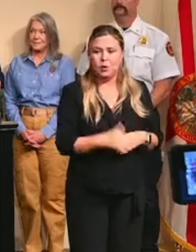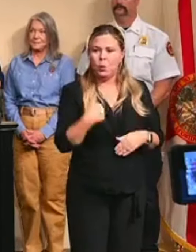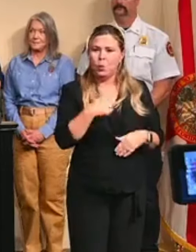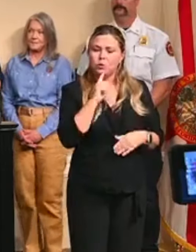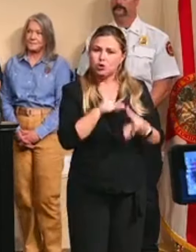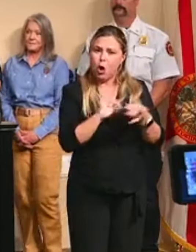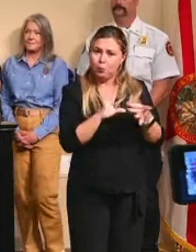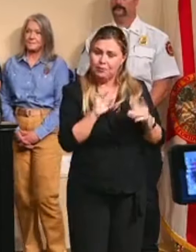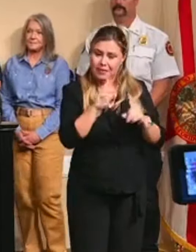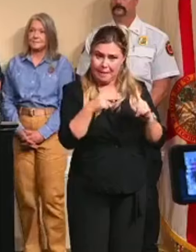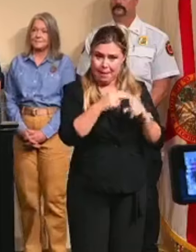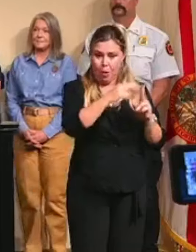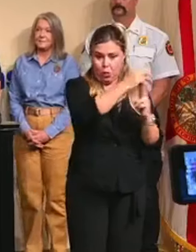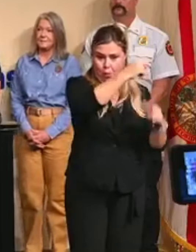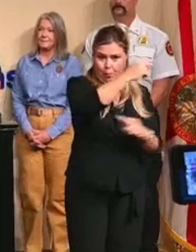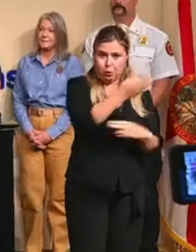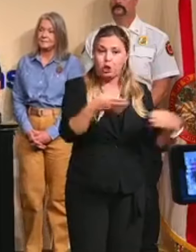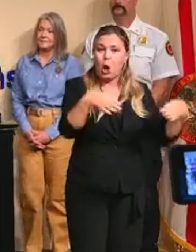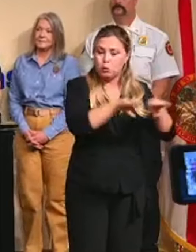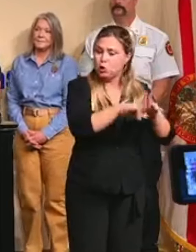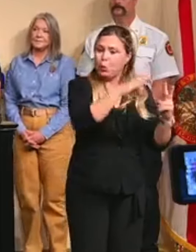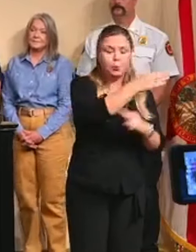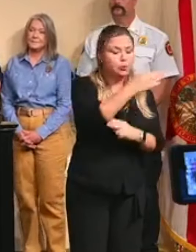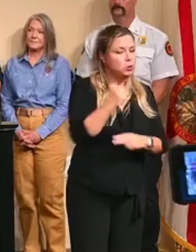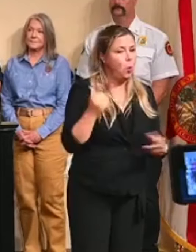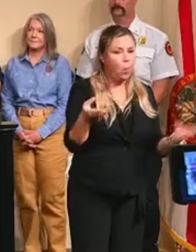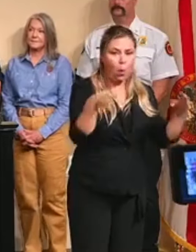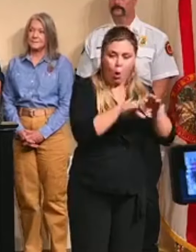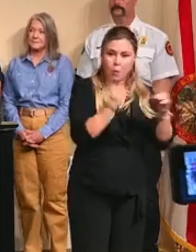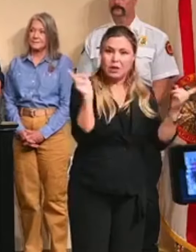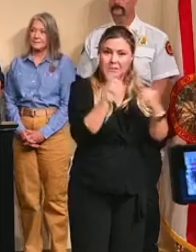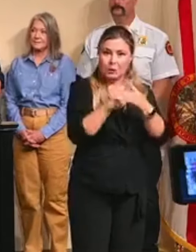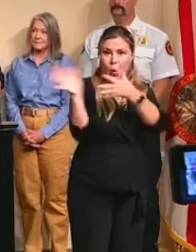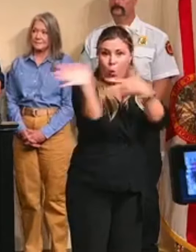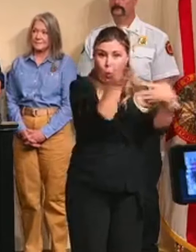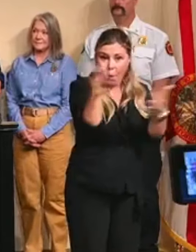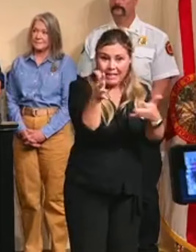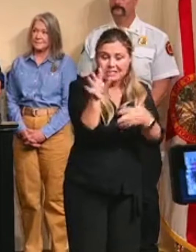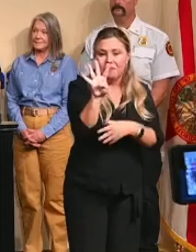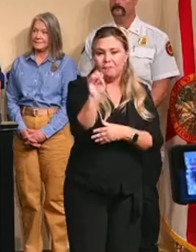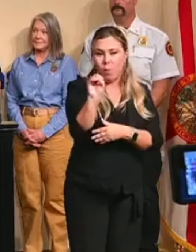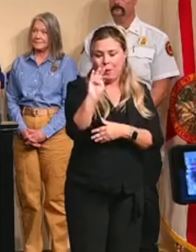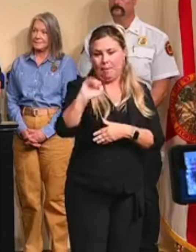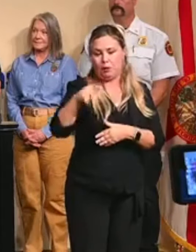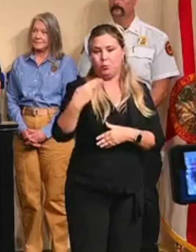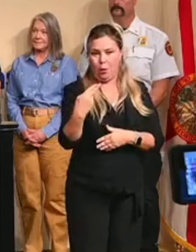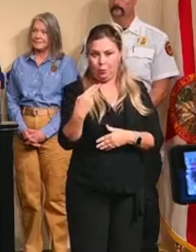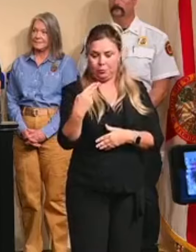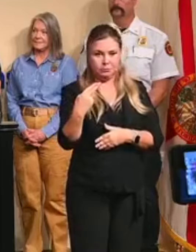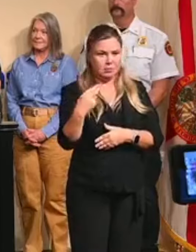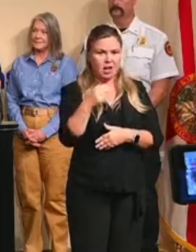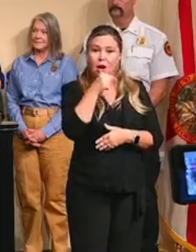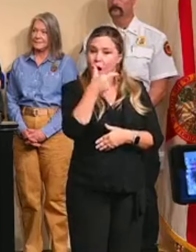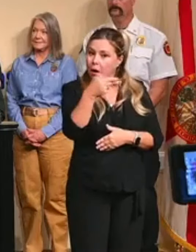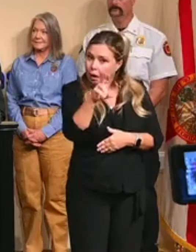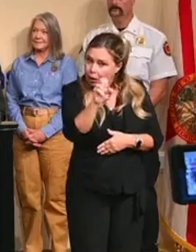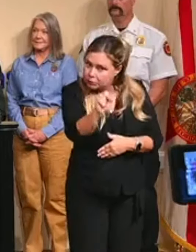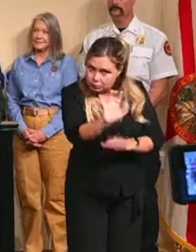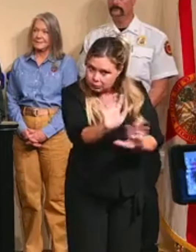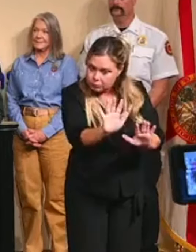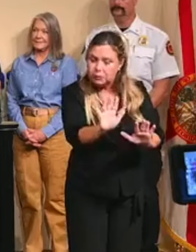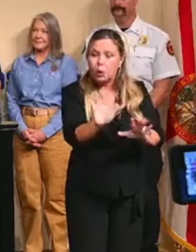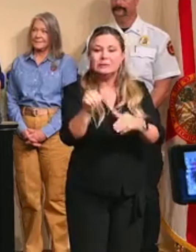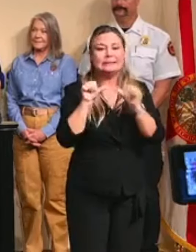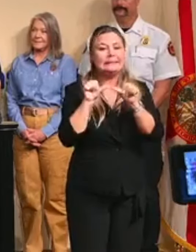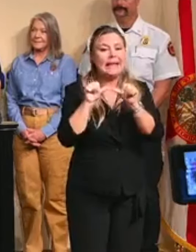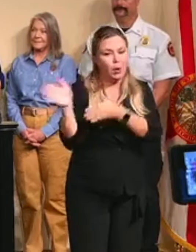briefly, about the bridge closures. The bridge closures will not close until sustained winds of 40 miles per hour. Again, not gust 40 miles per hour,